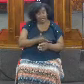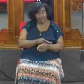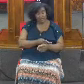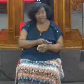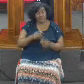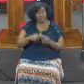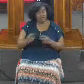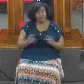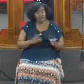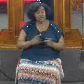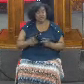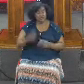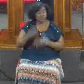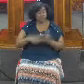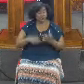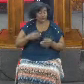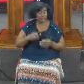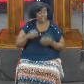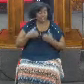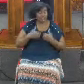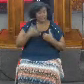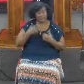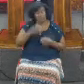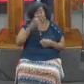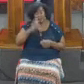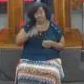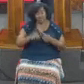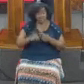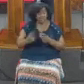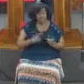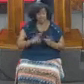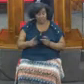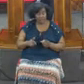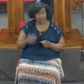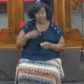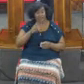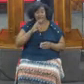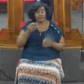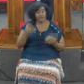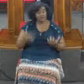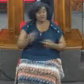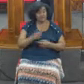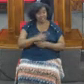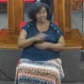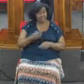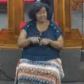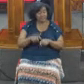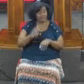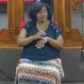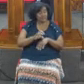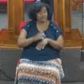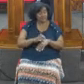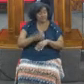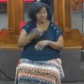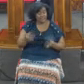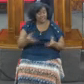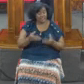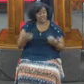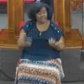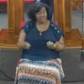to do what we have been commanded to do. We are today as a church, we today